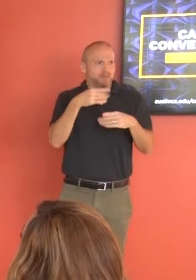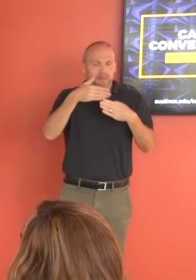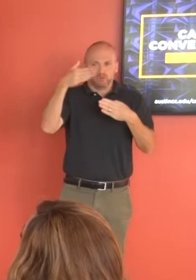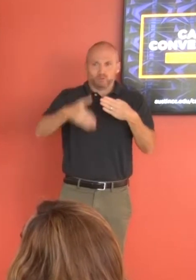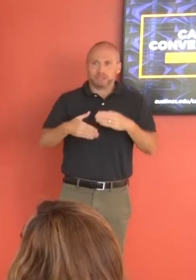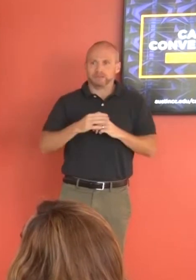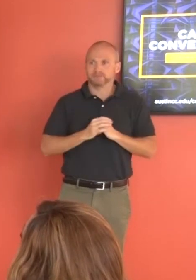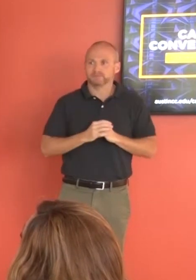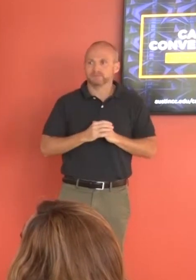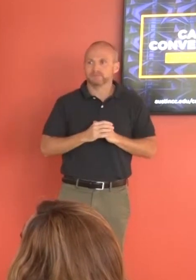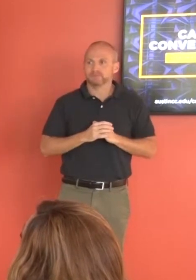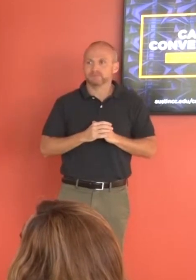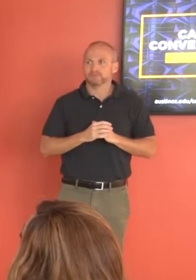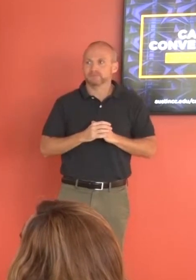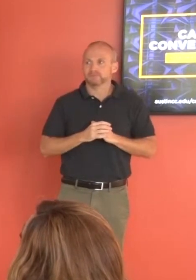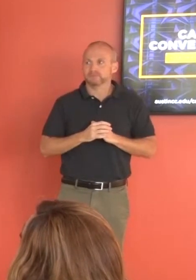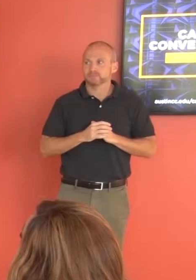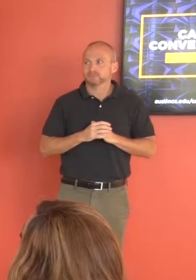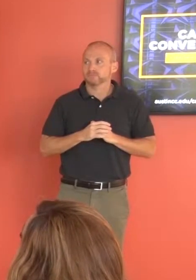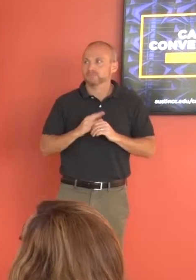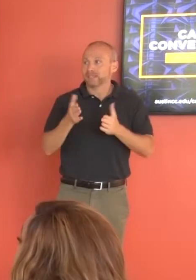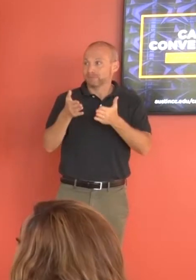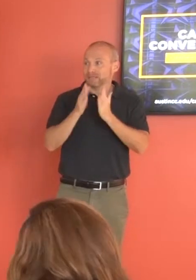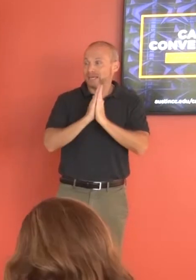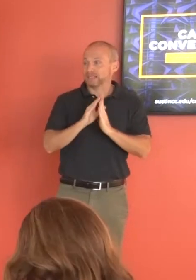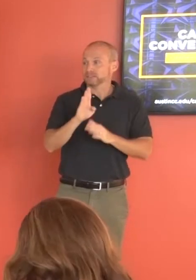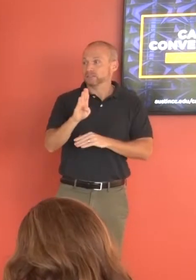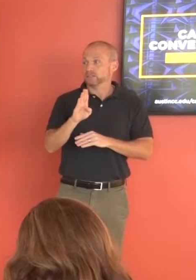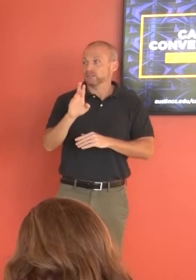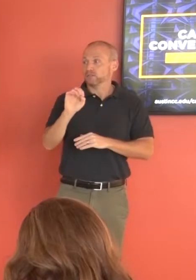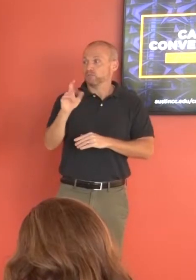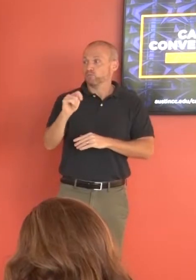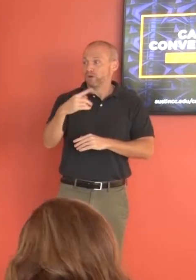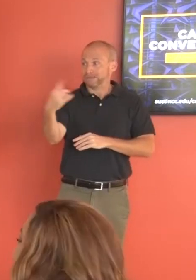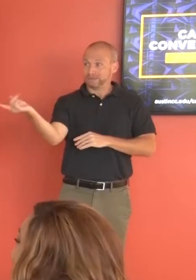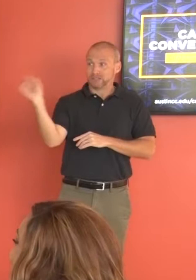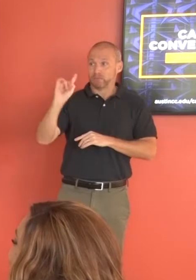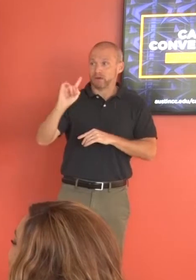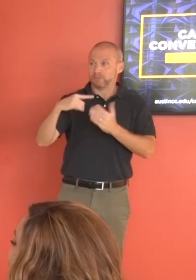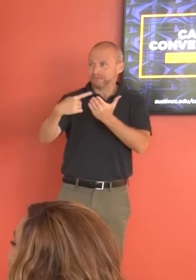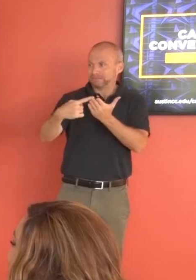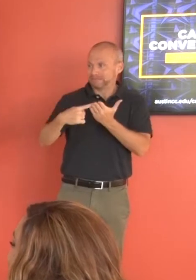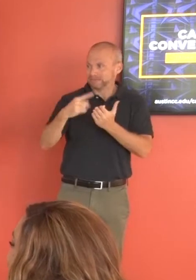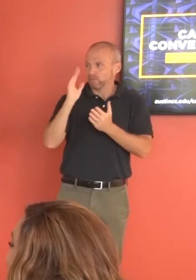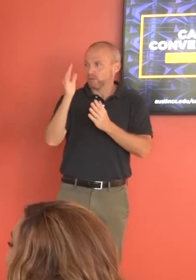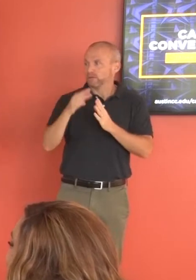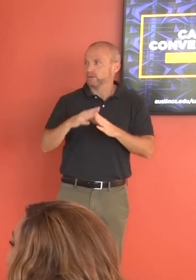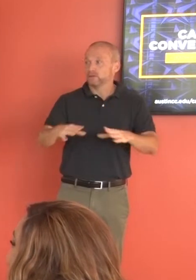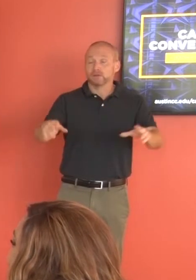weekend that I'm going to ask Brett to talk about.